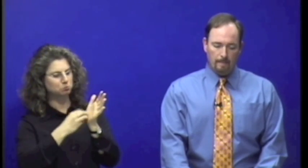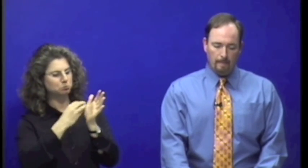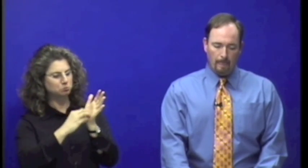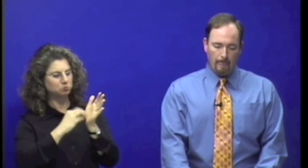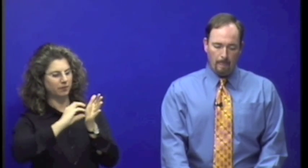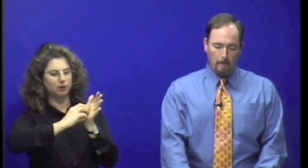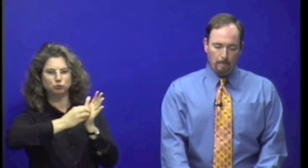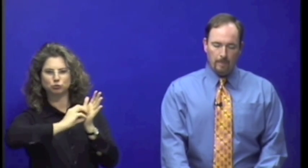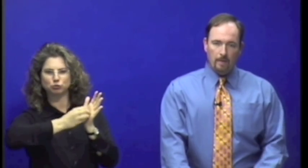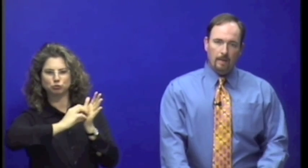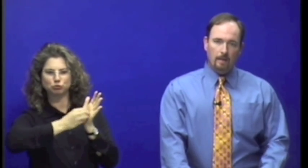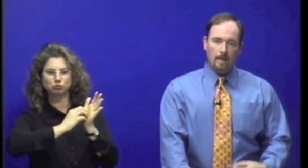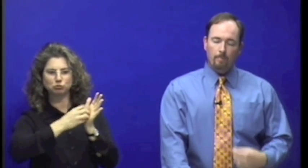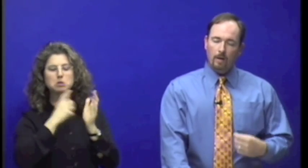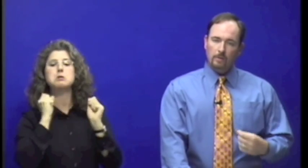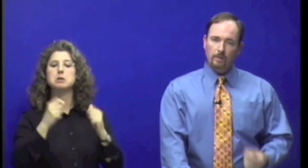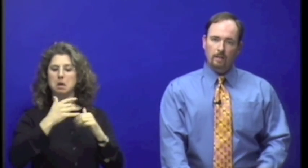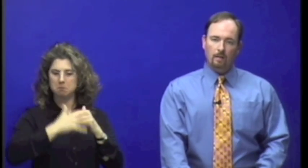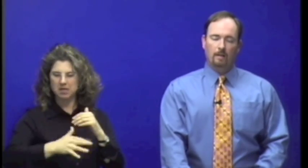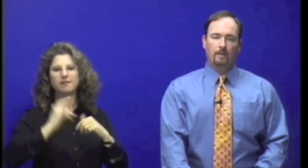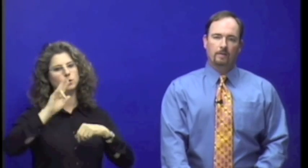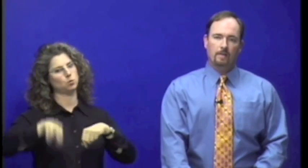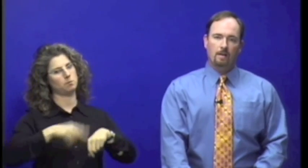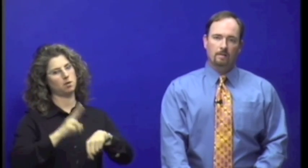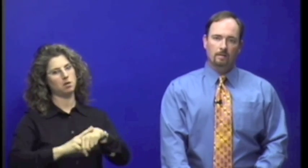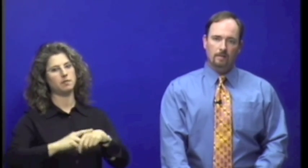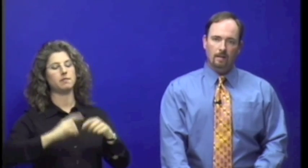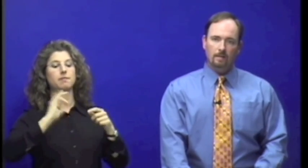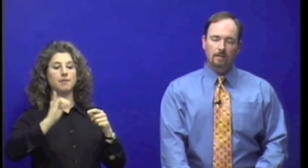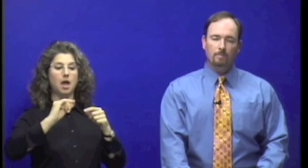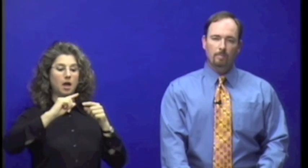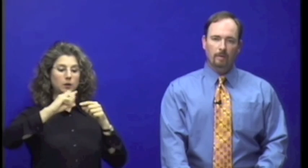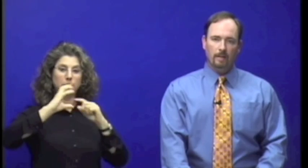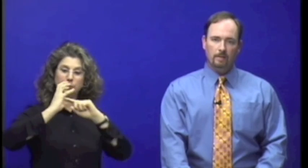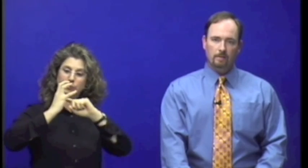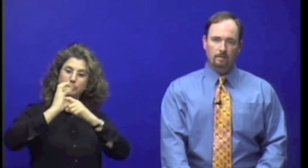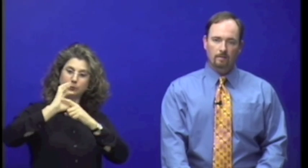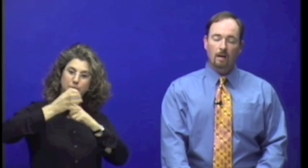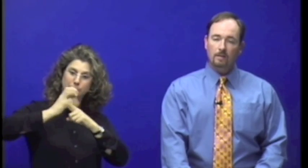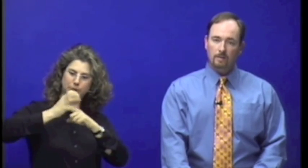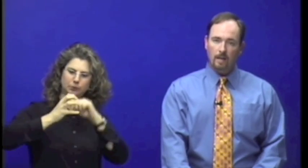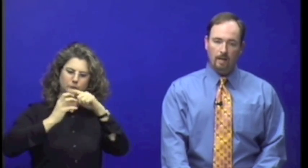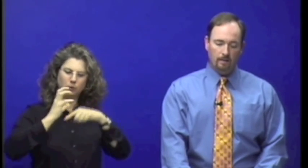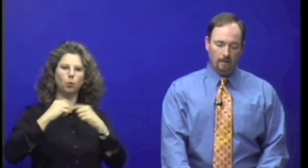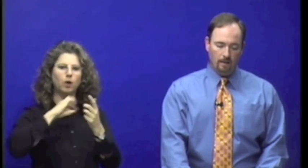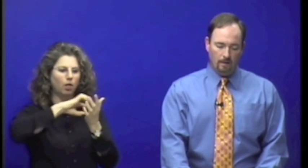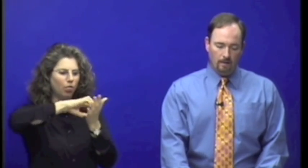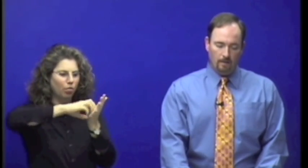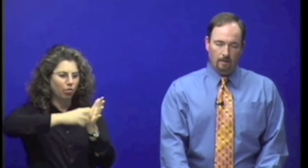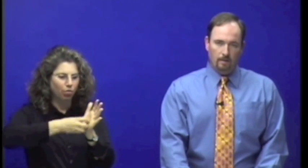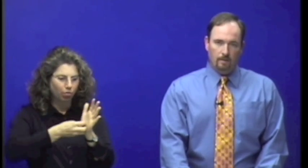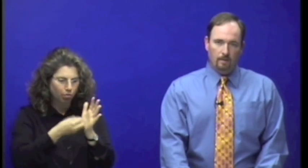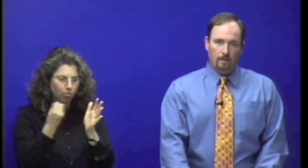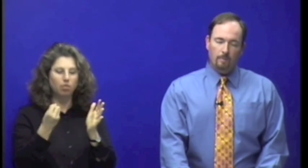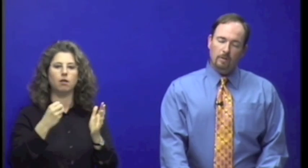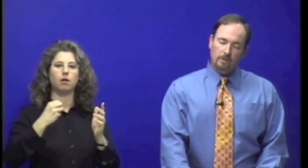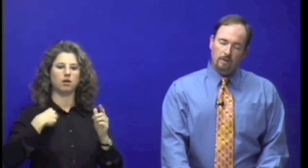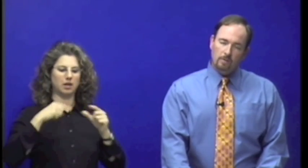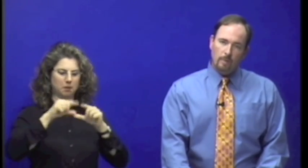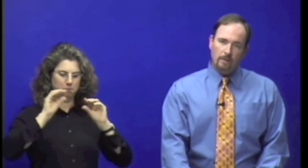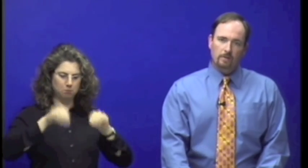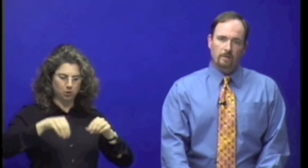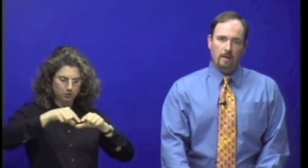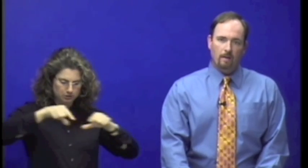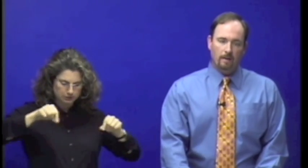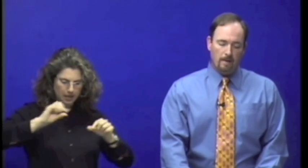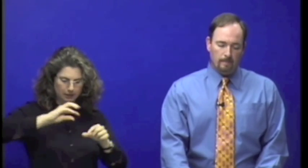that. That brush will then collect the cells, and the cells can be placed on a slide. I'm going to show you